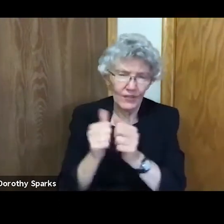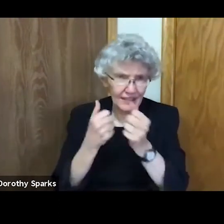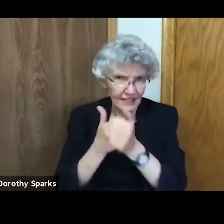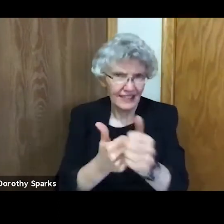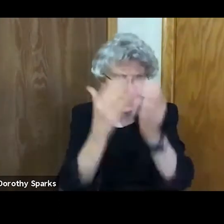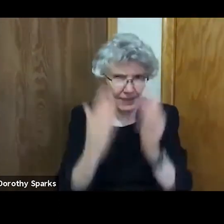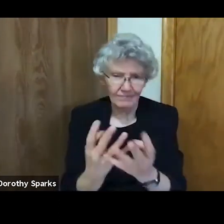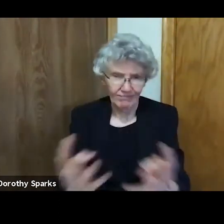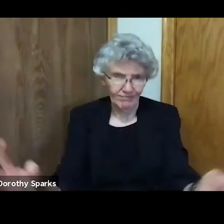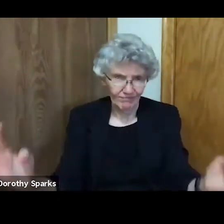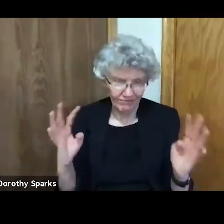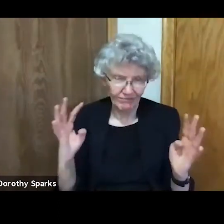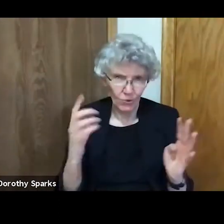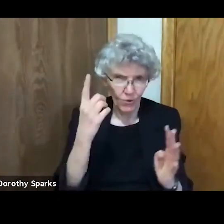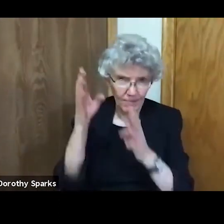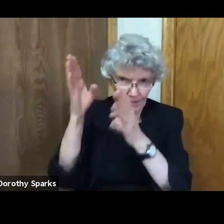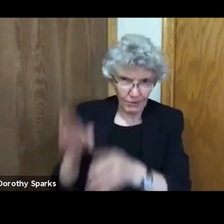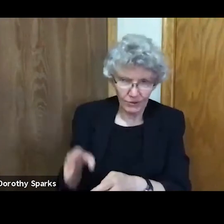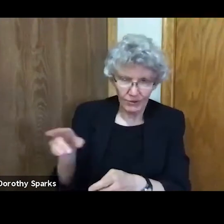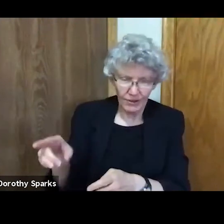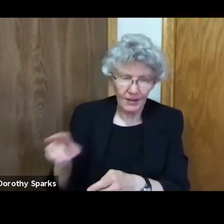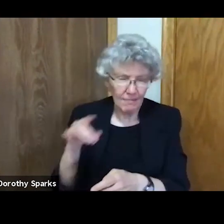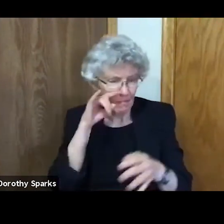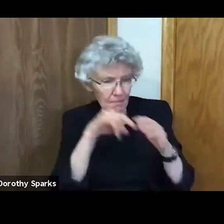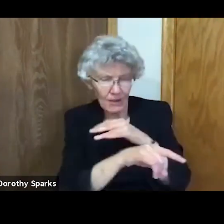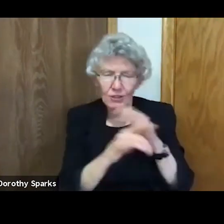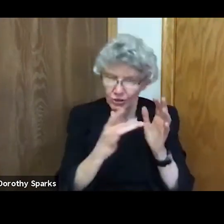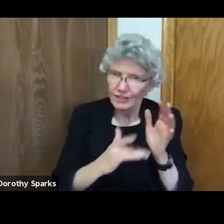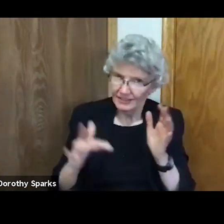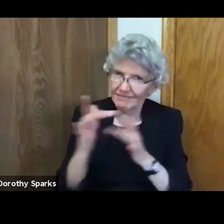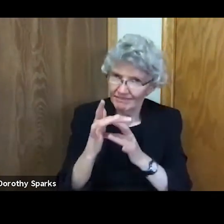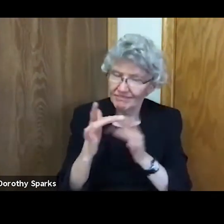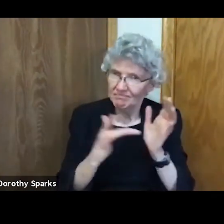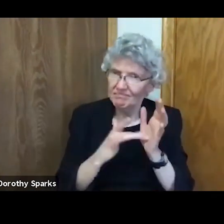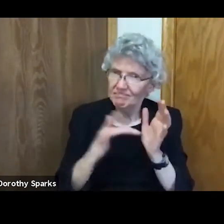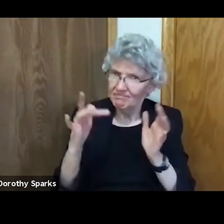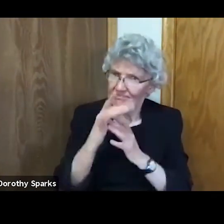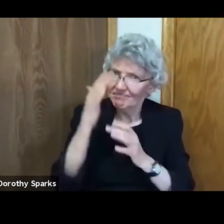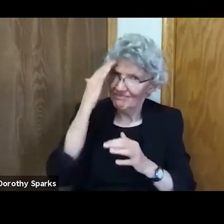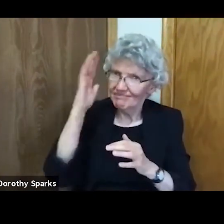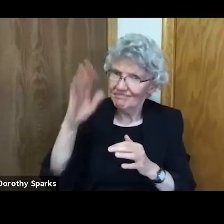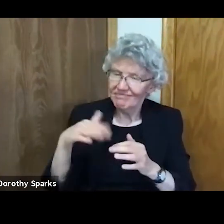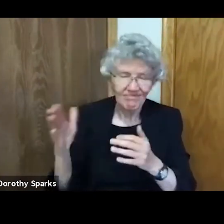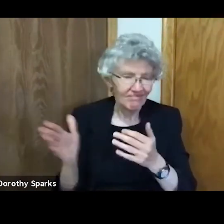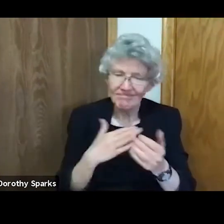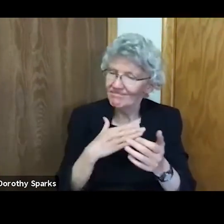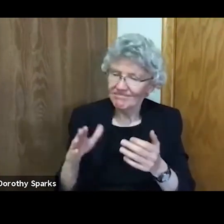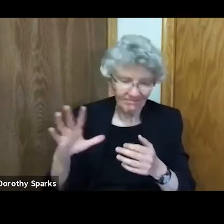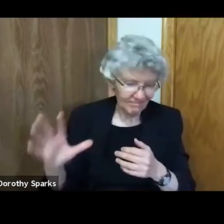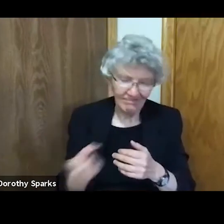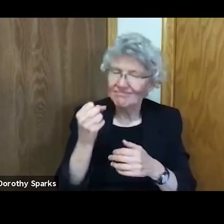On Jesus' last night, when he gathered together to eat with his friends and followers, he was